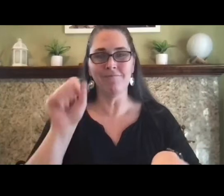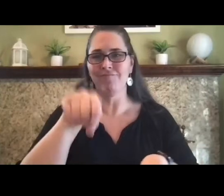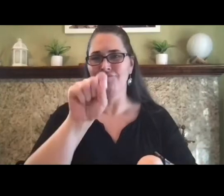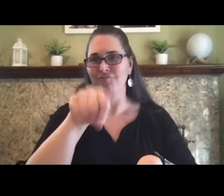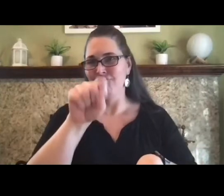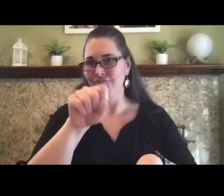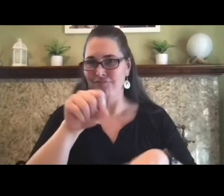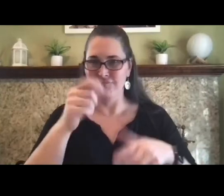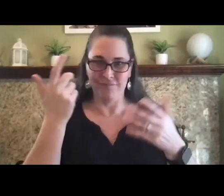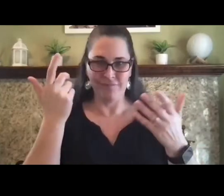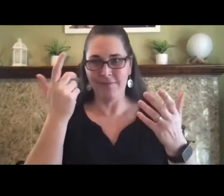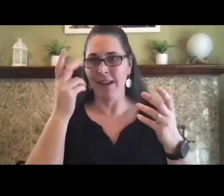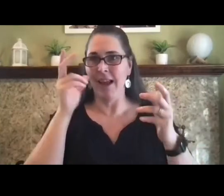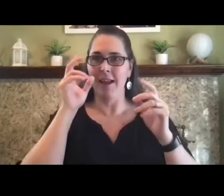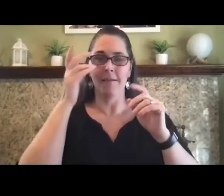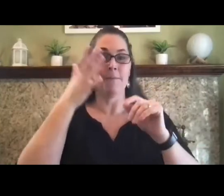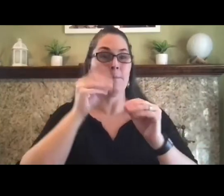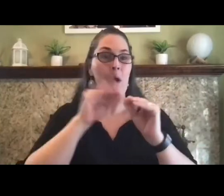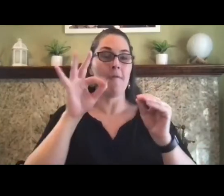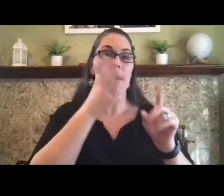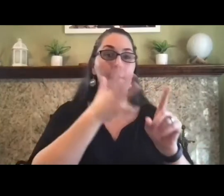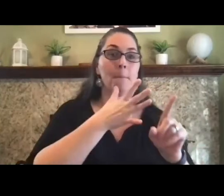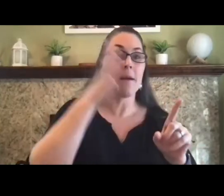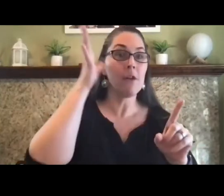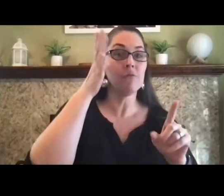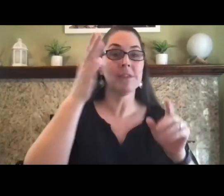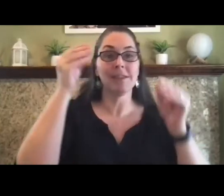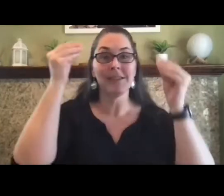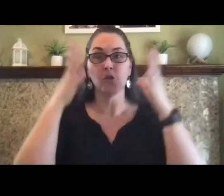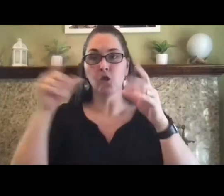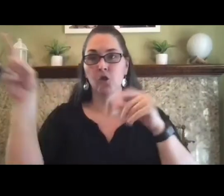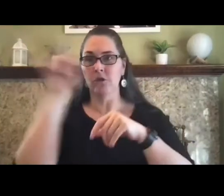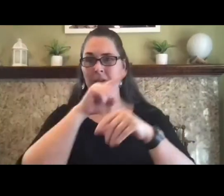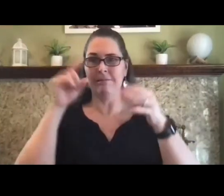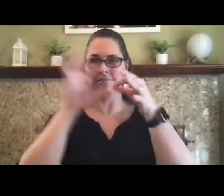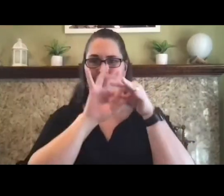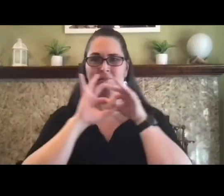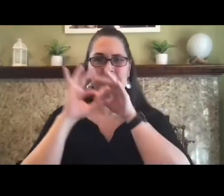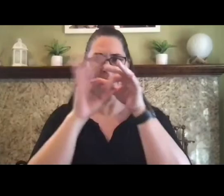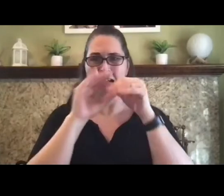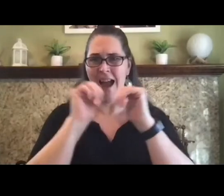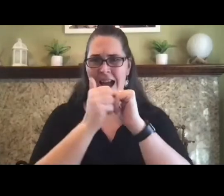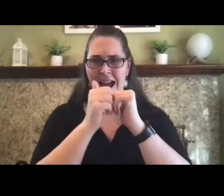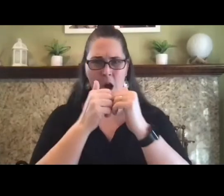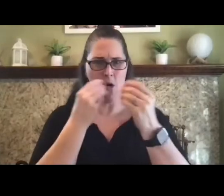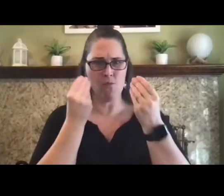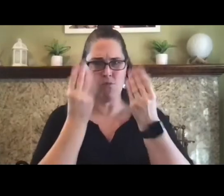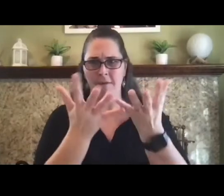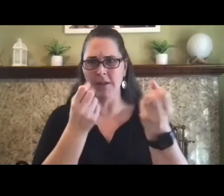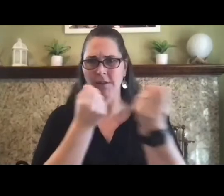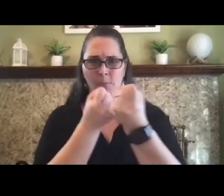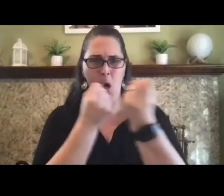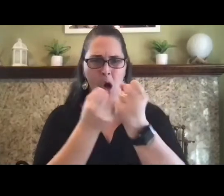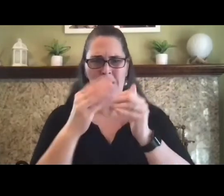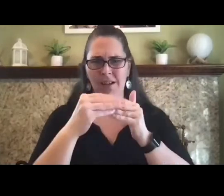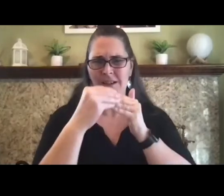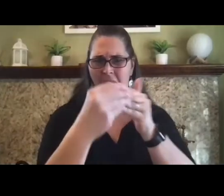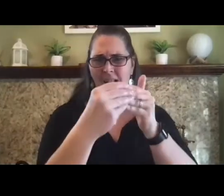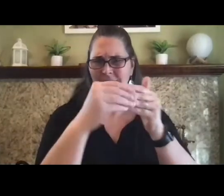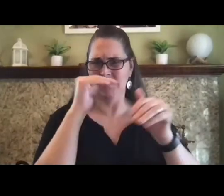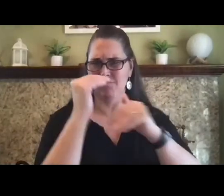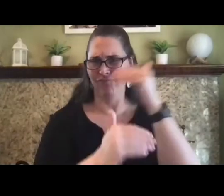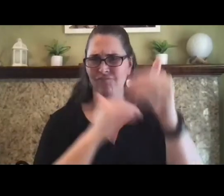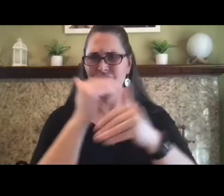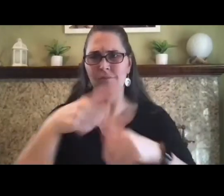age children, they require more of a team effort that includes parents, teachers, and staff collaboration in order to support the child and